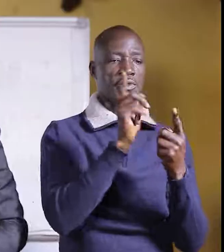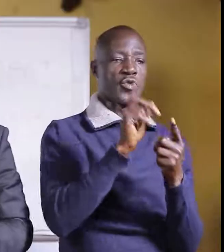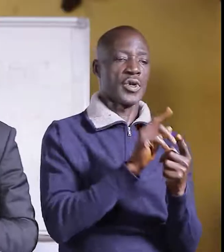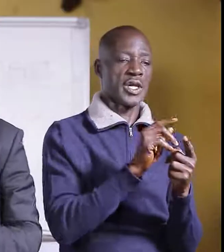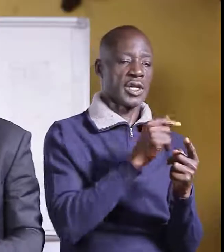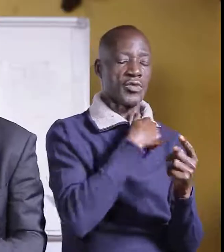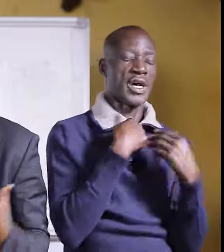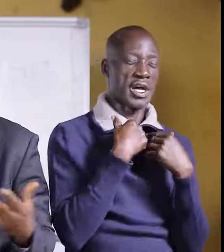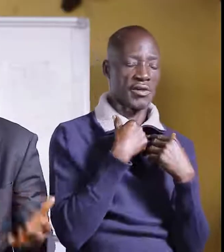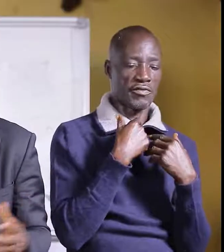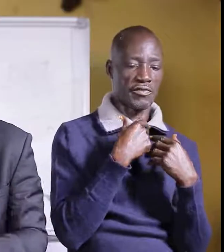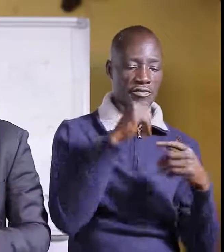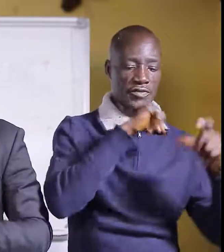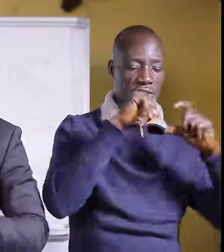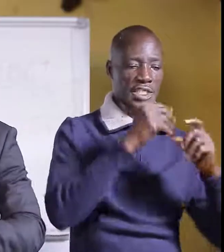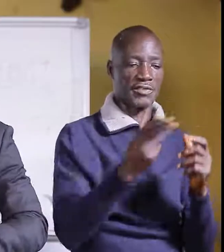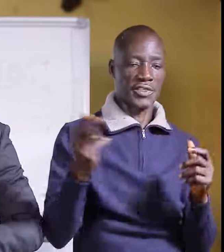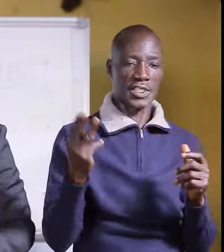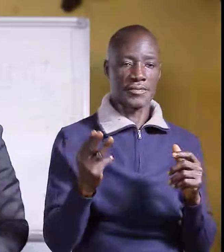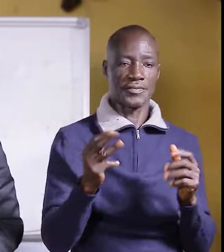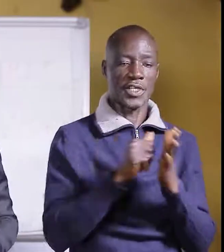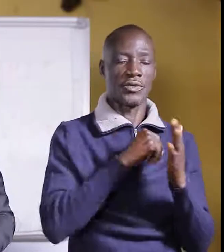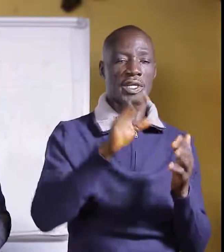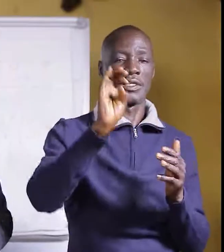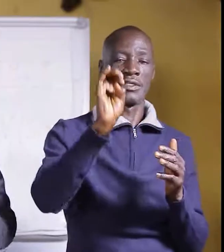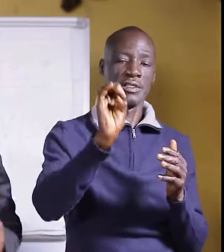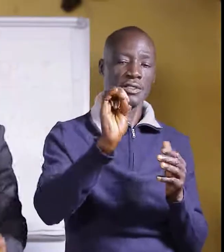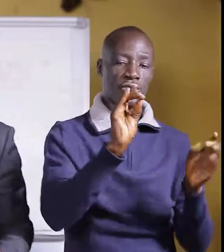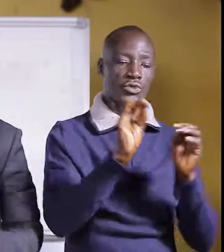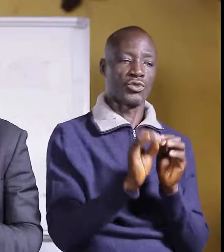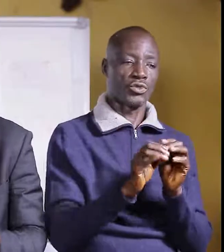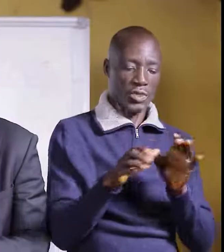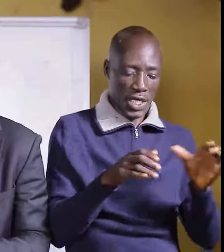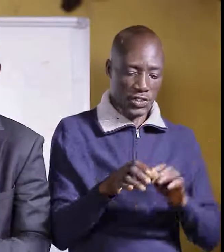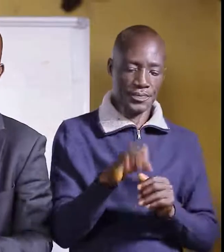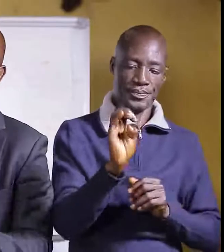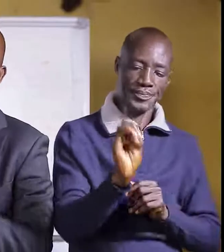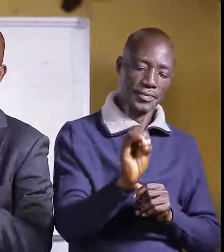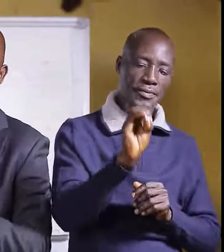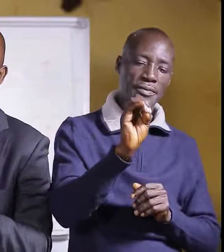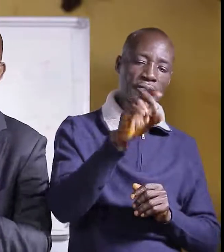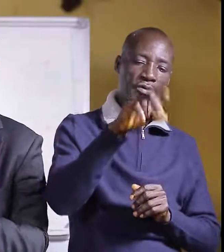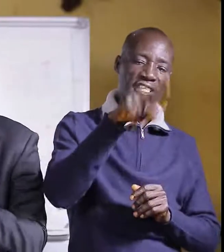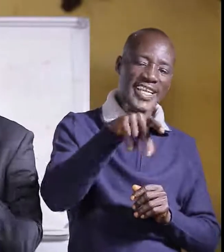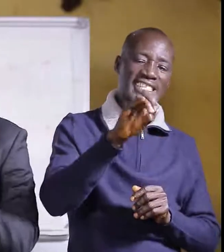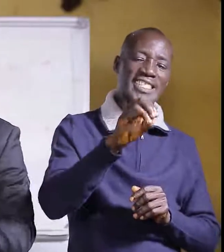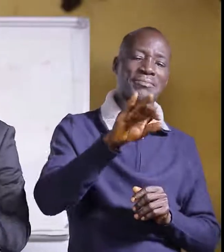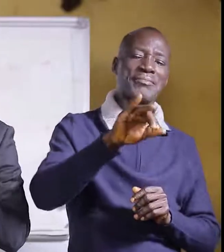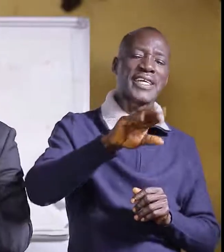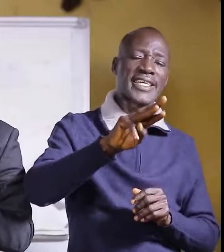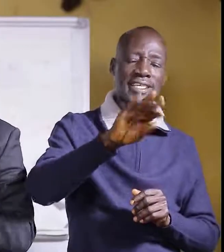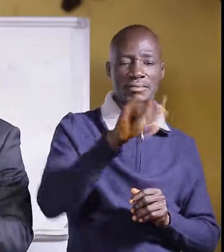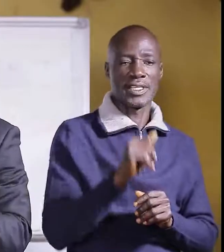whereby experimentation takes place. Now, these rooms have apparatus that are specialized or specific